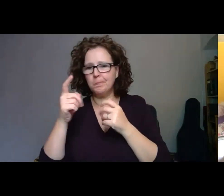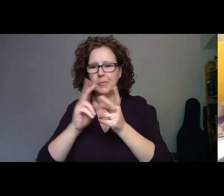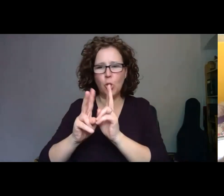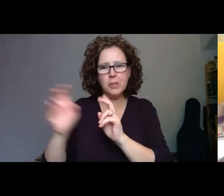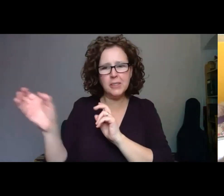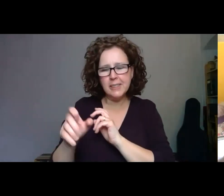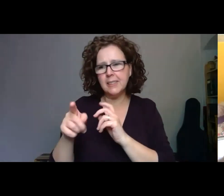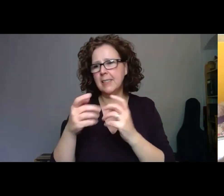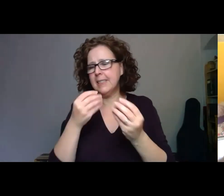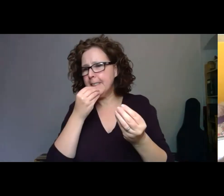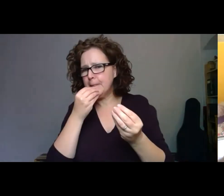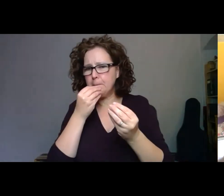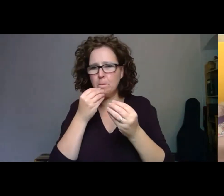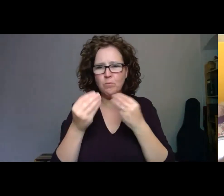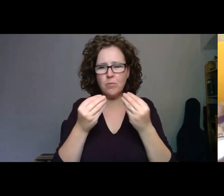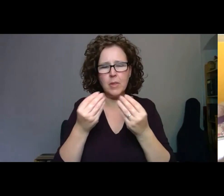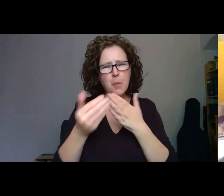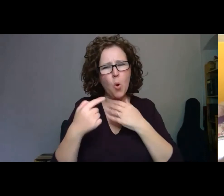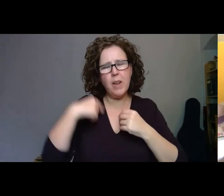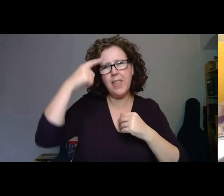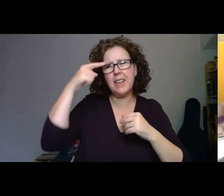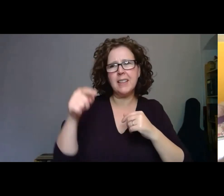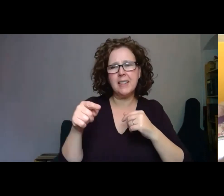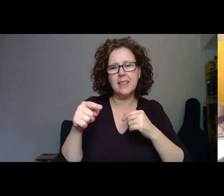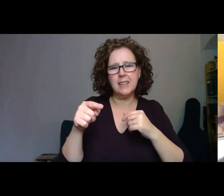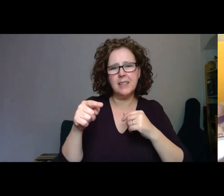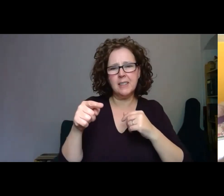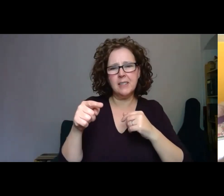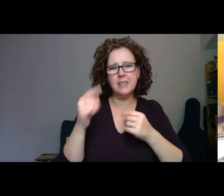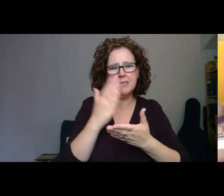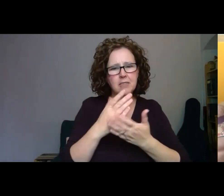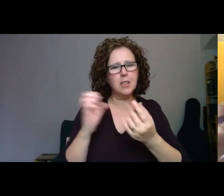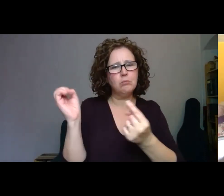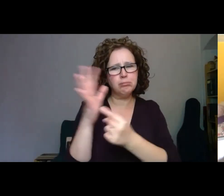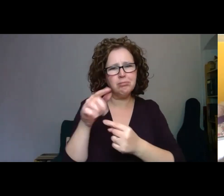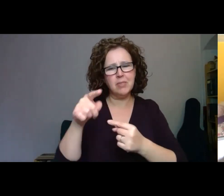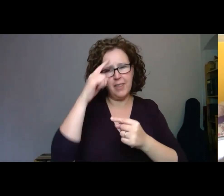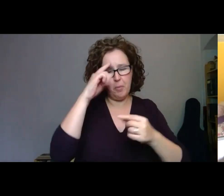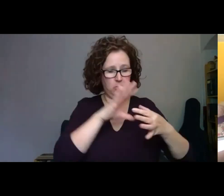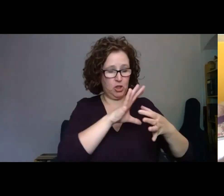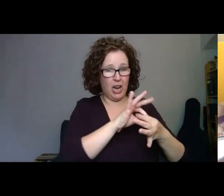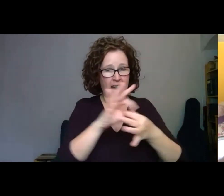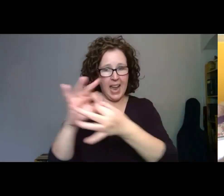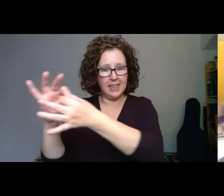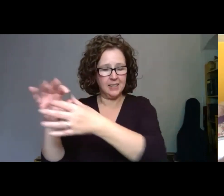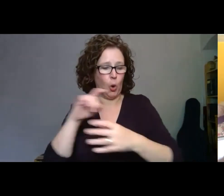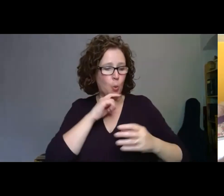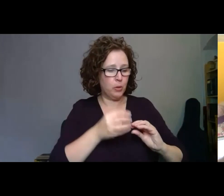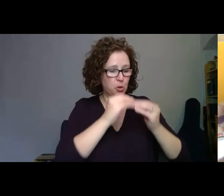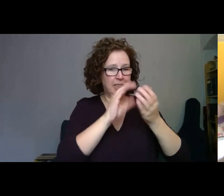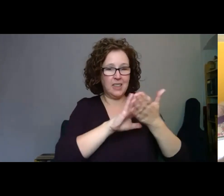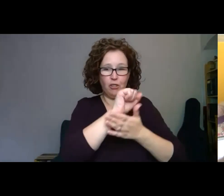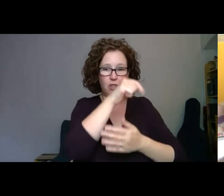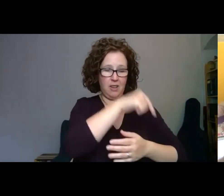find important that the whole chain of cultural producers, artists, understand